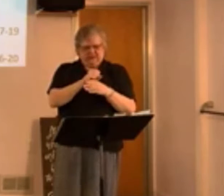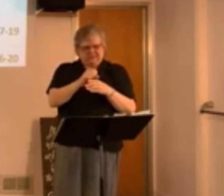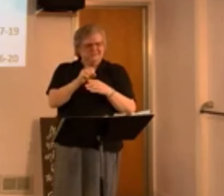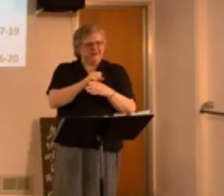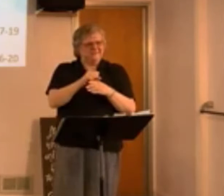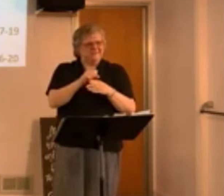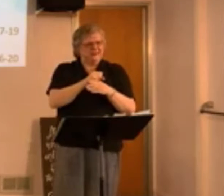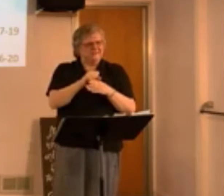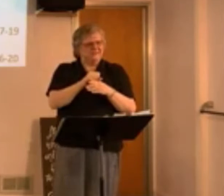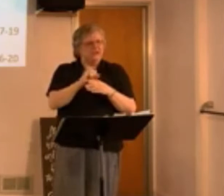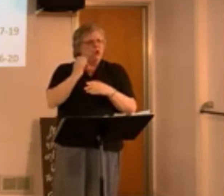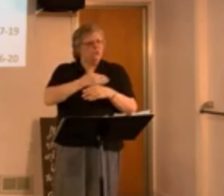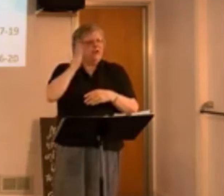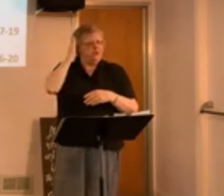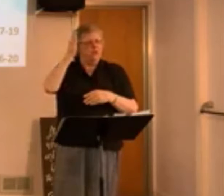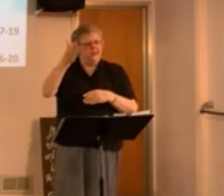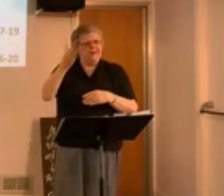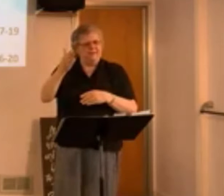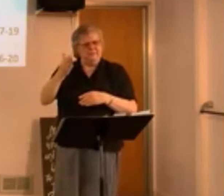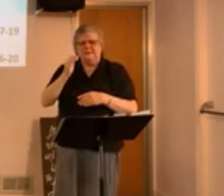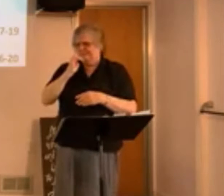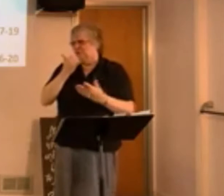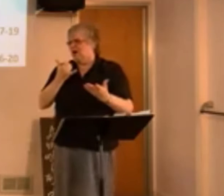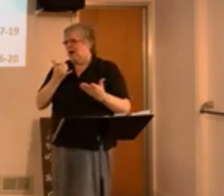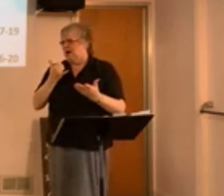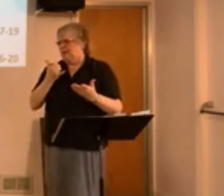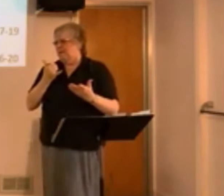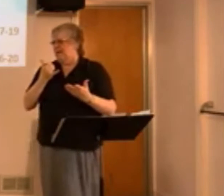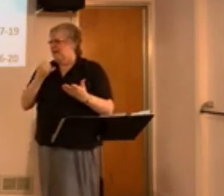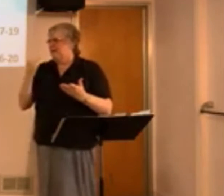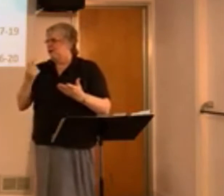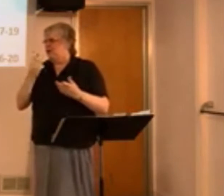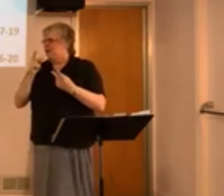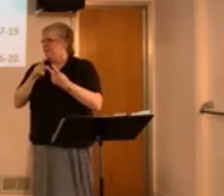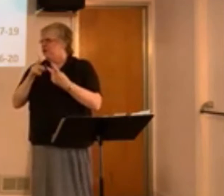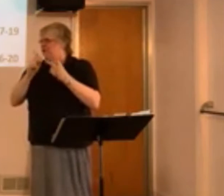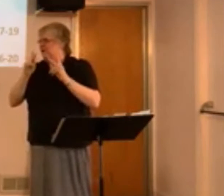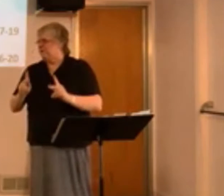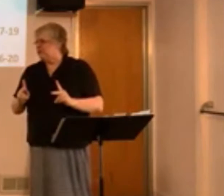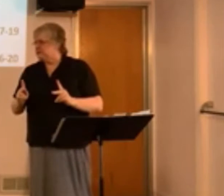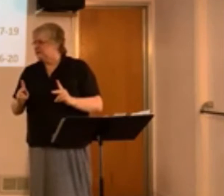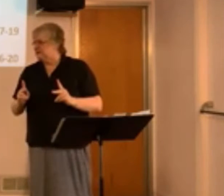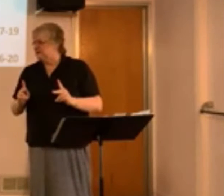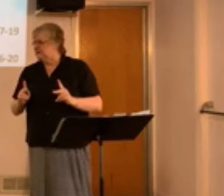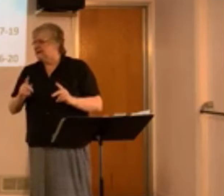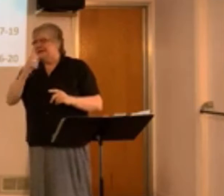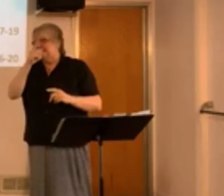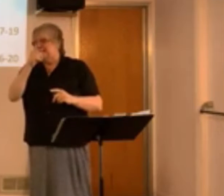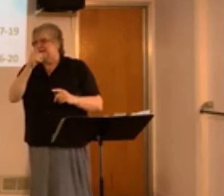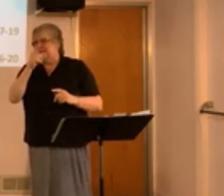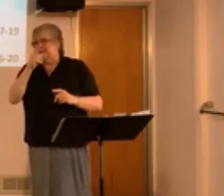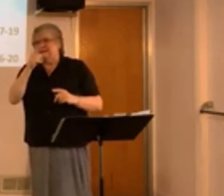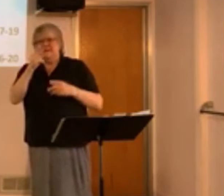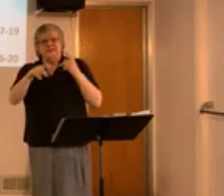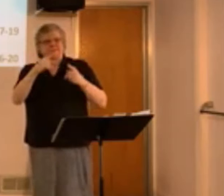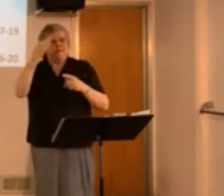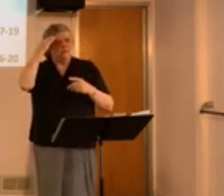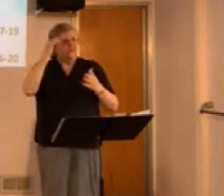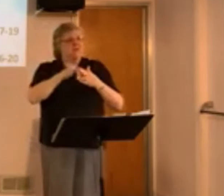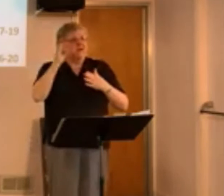mistakes. Now, the only one who doesn't make mistakes is people think that the pastor is